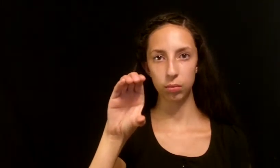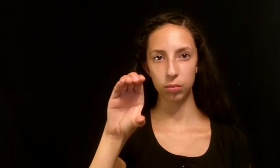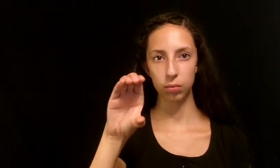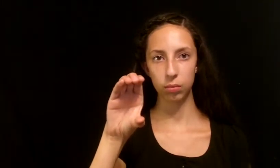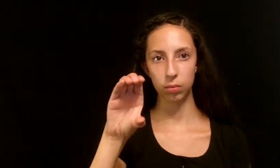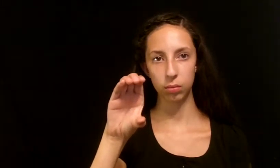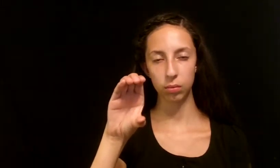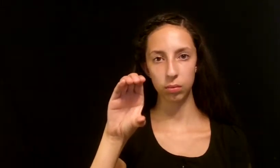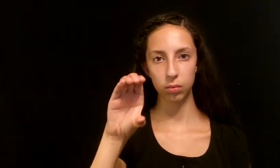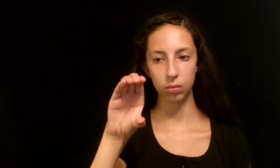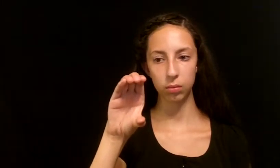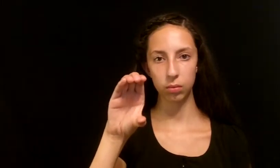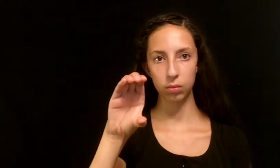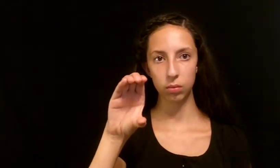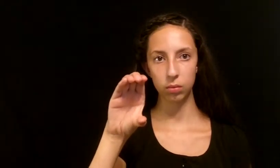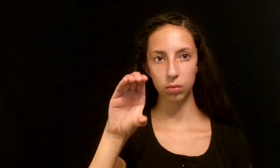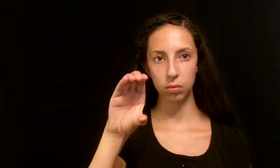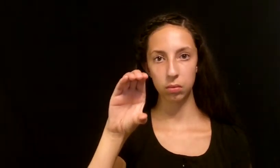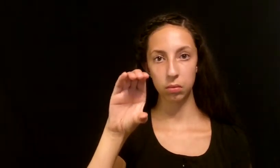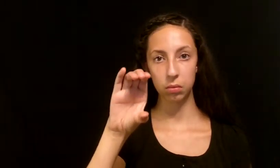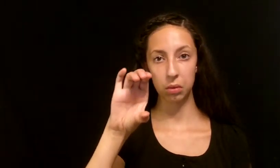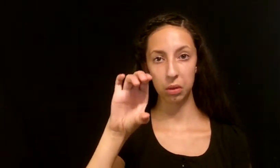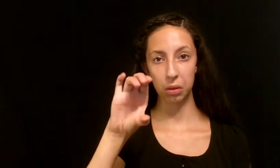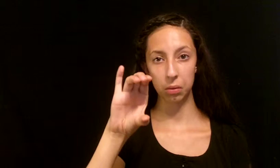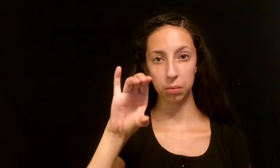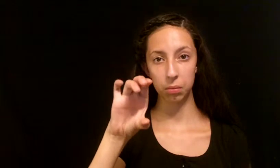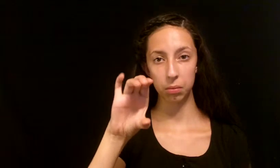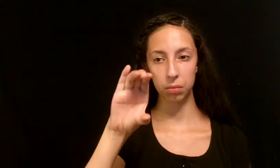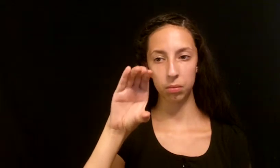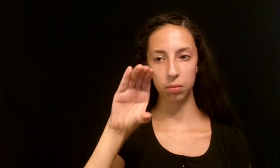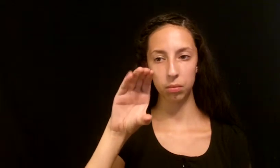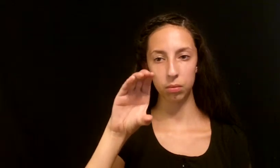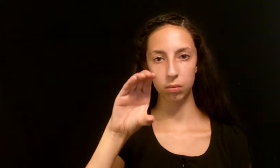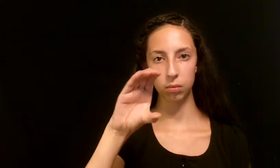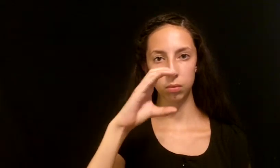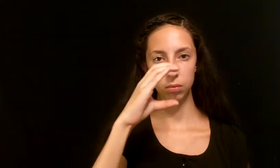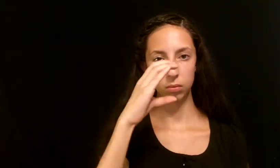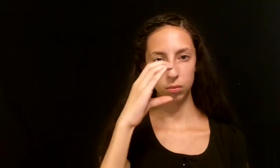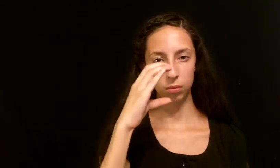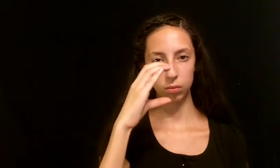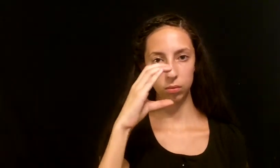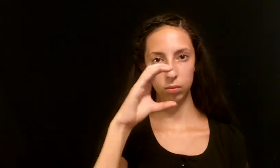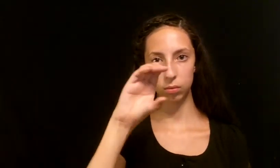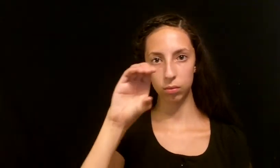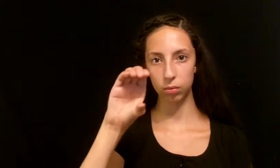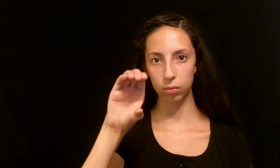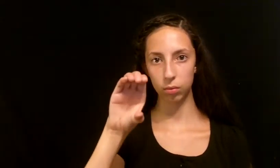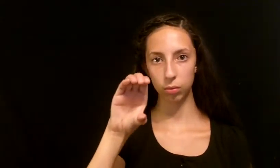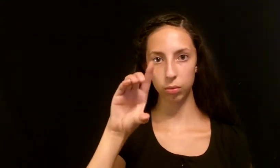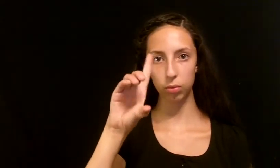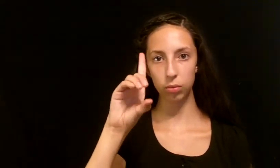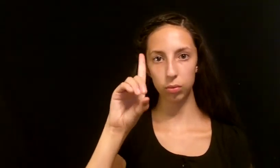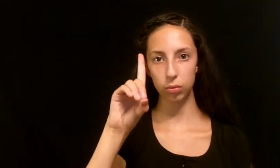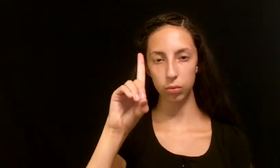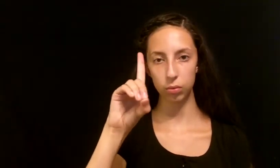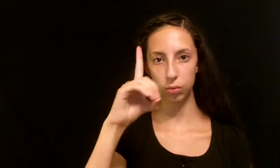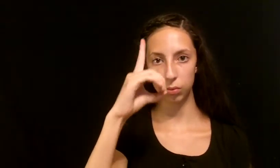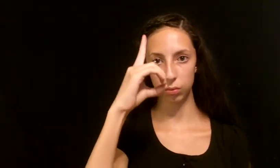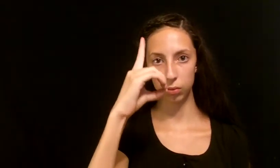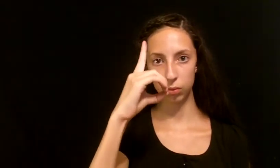And if you can't bend your pinky, just have it stay really, really close. D, if you